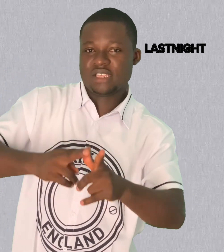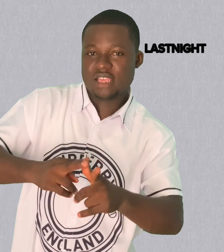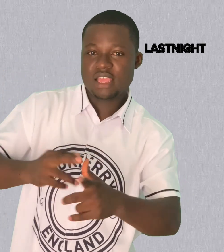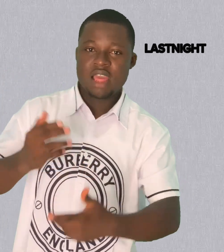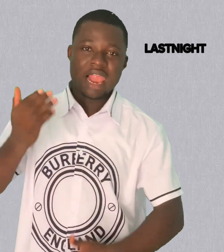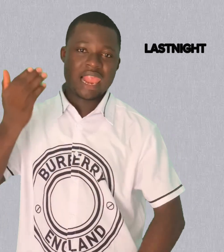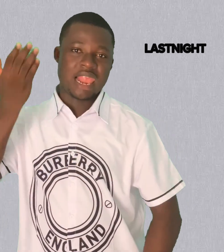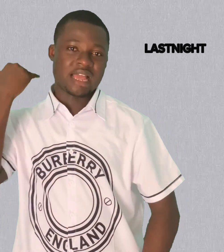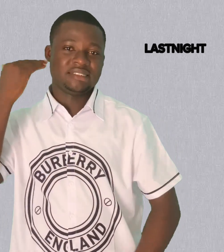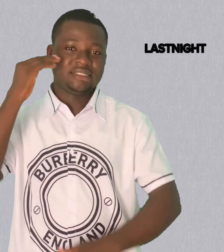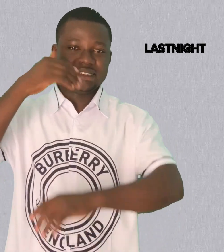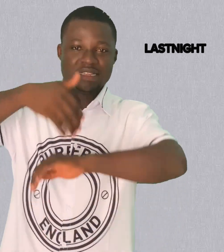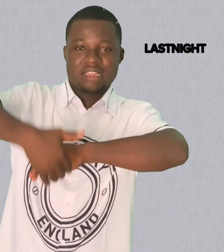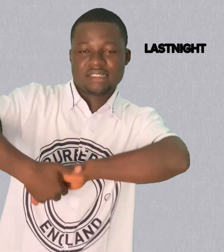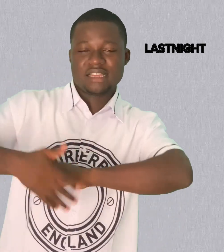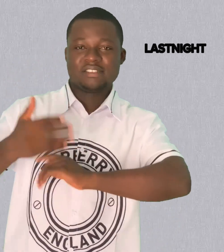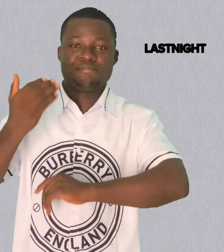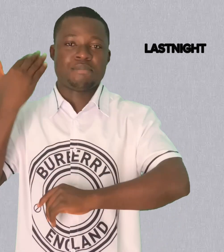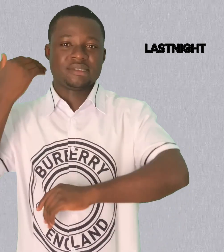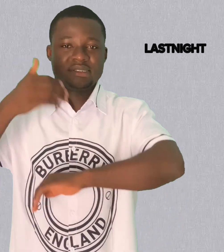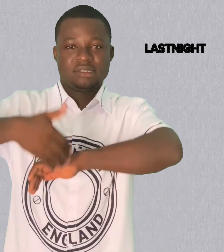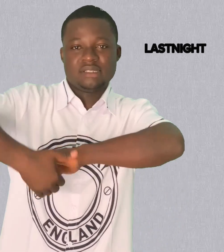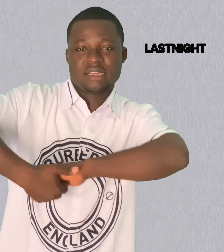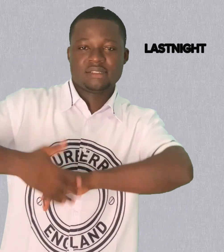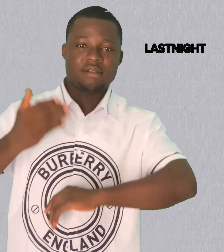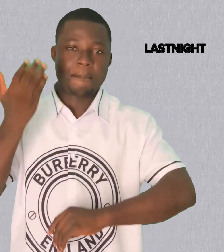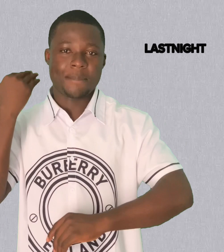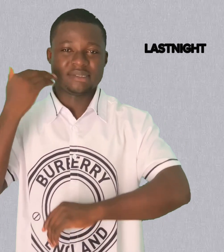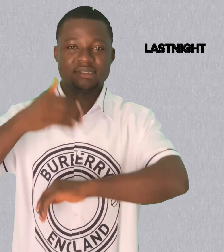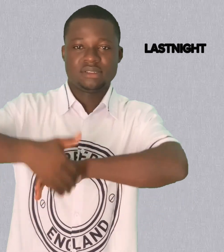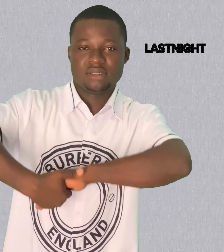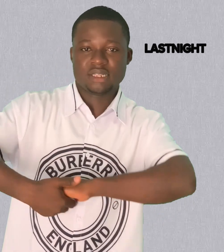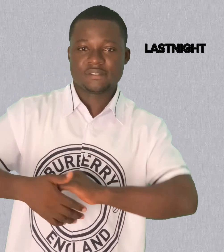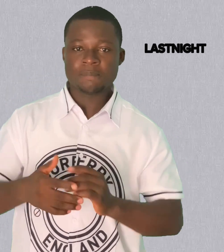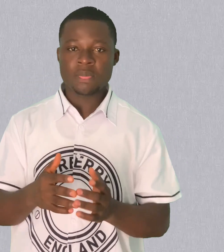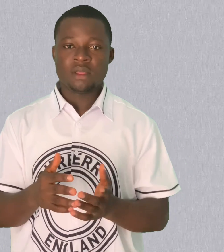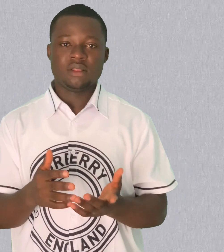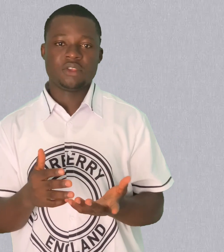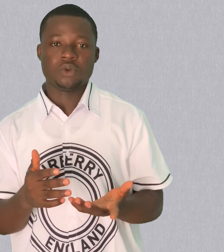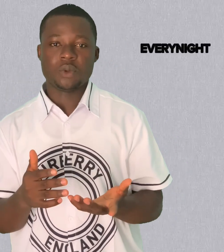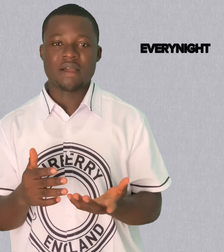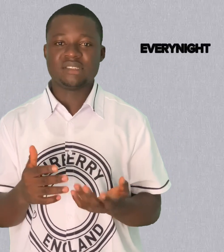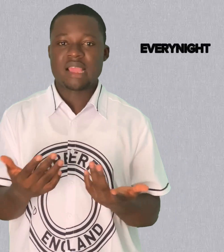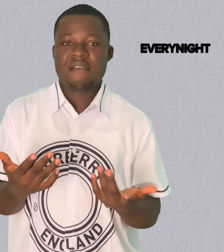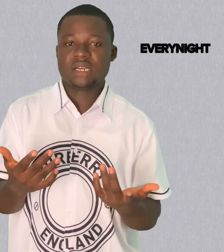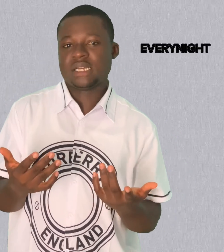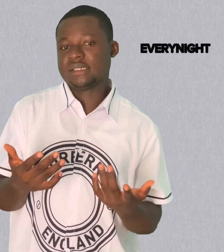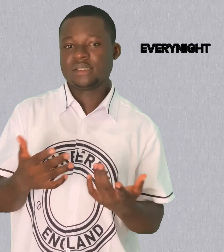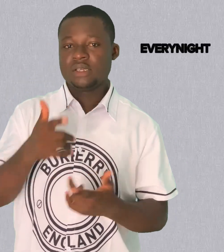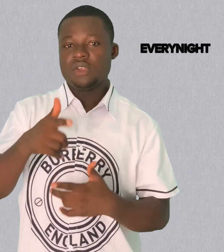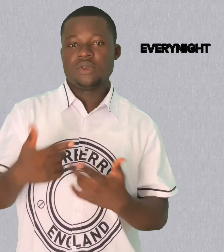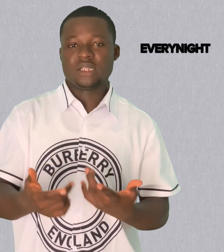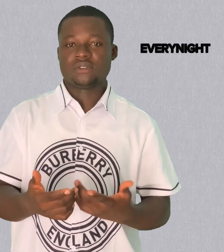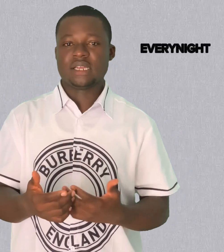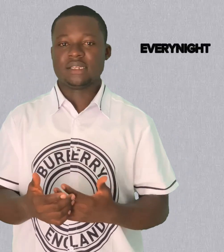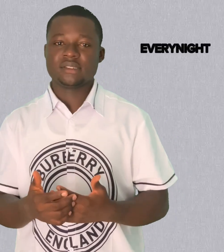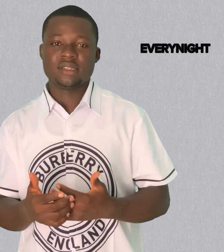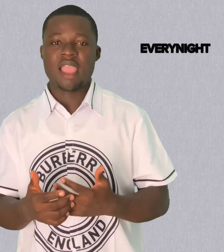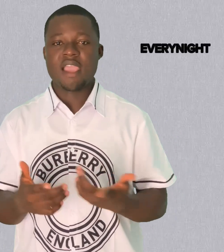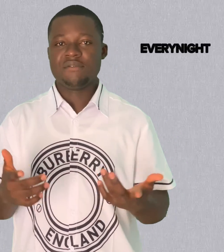say last night. That is past night. Past night. Next word we have is every night. You can try that. Every.